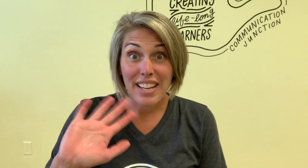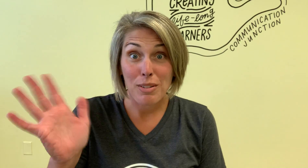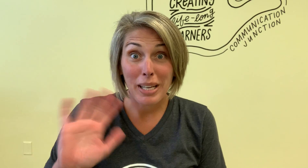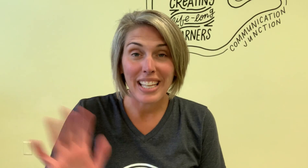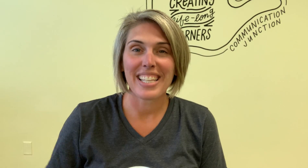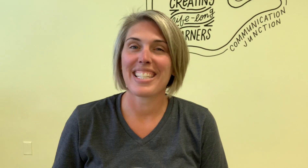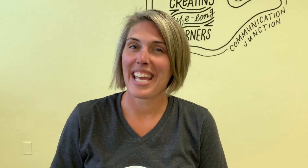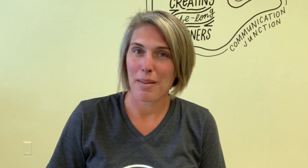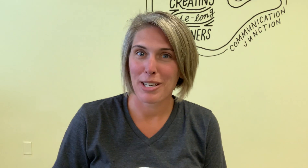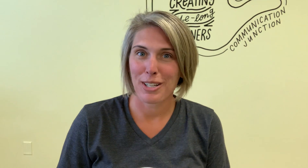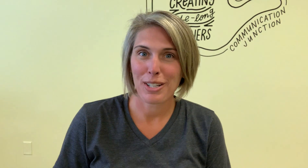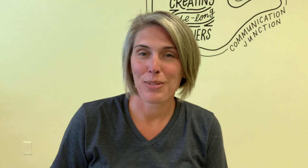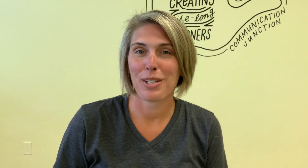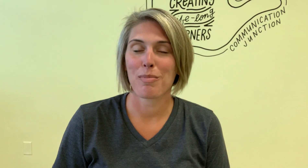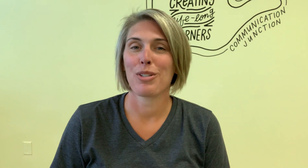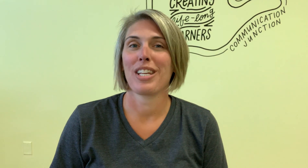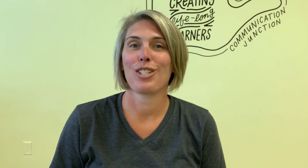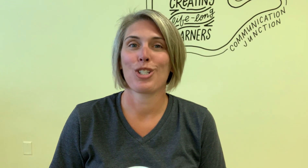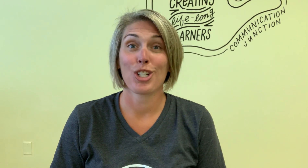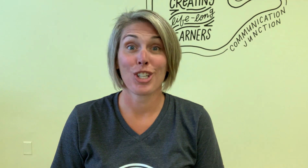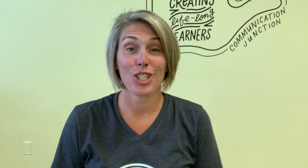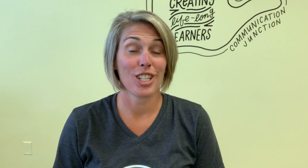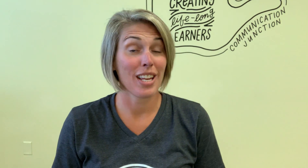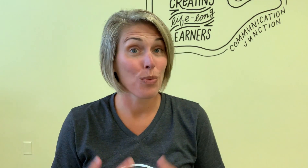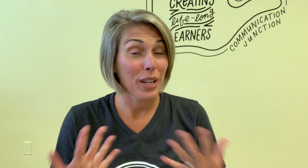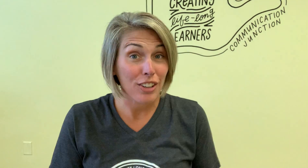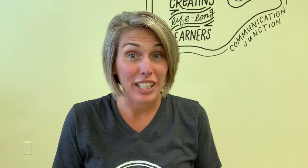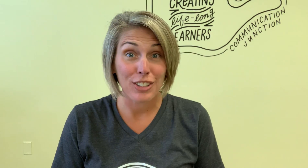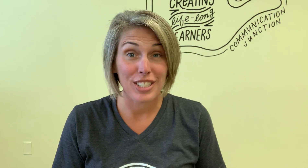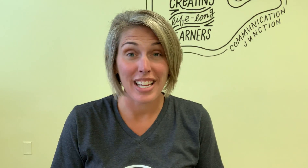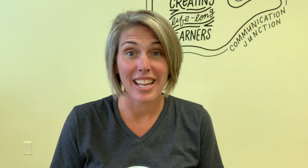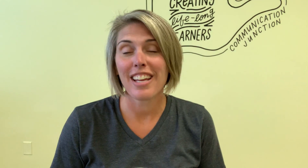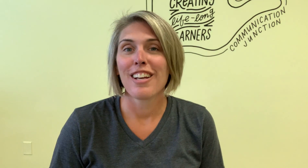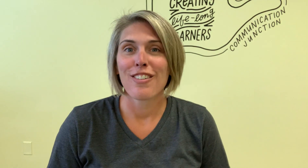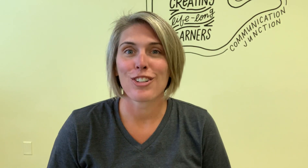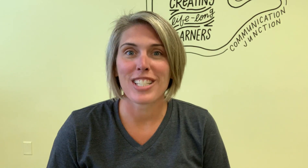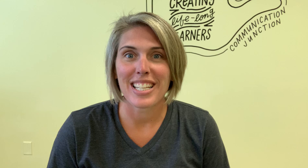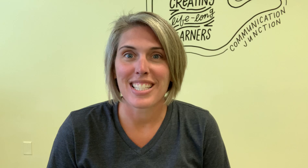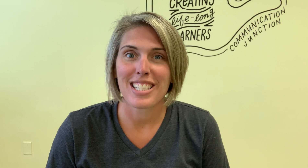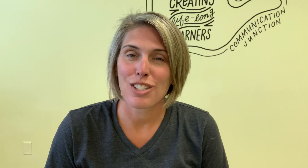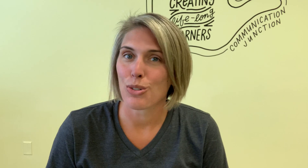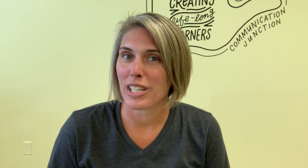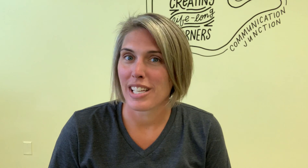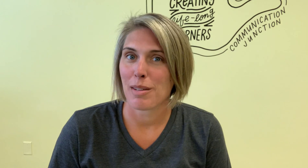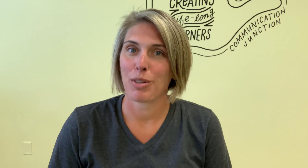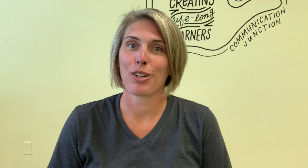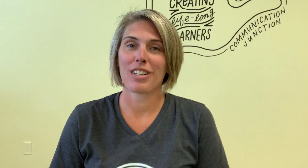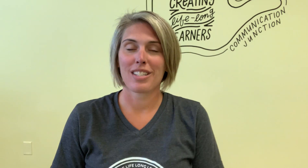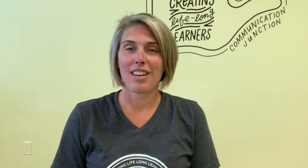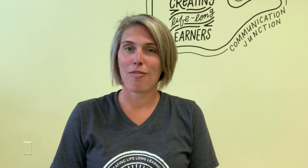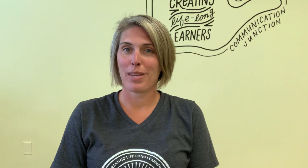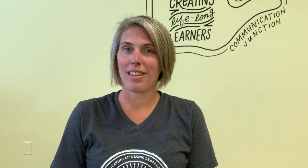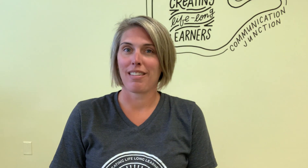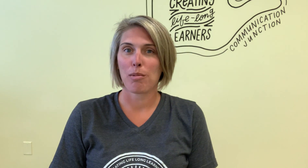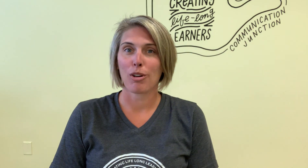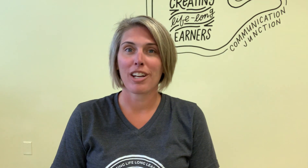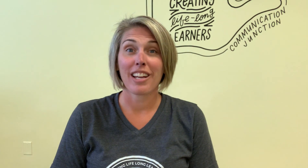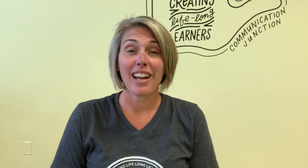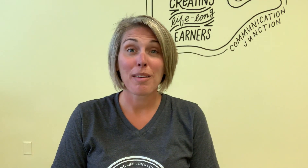Hi everybody, it's Abby Cook with Communication Junction, and we are here today for Sign and Sing Storytime, courtesy of Pekin Library. I'm